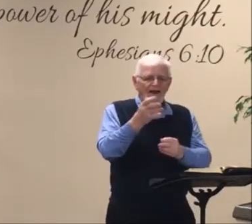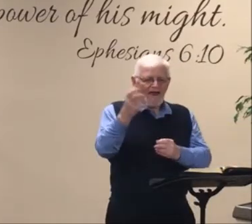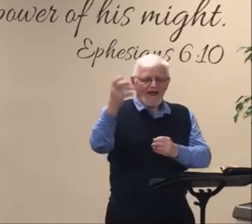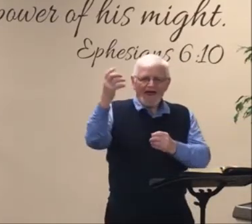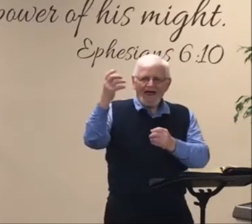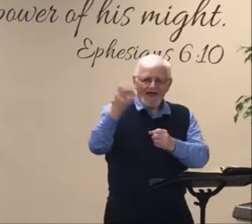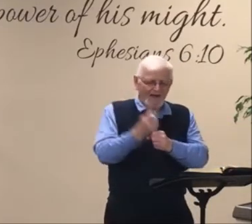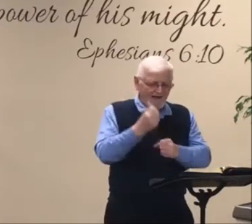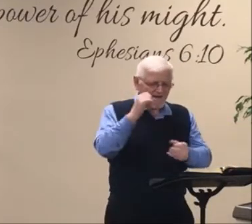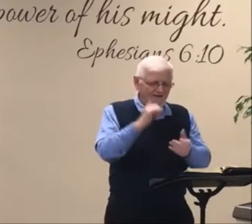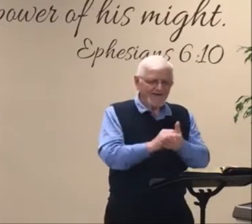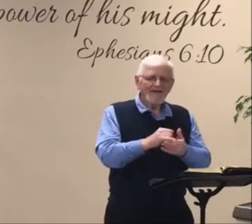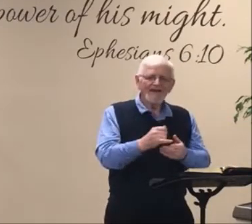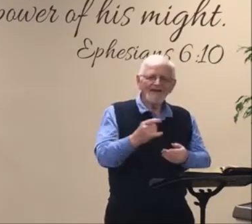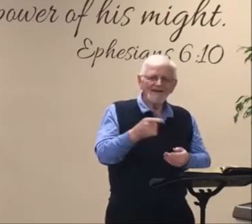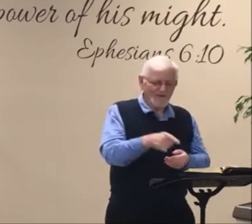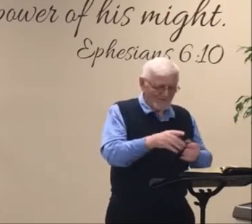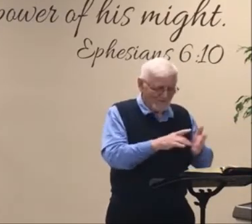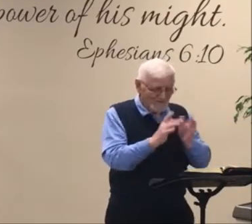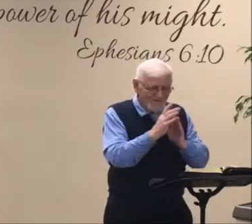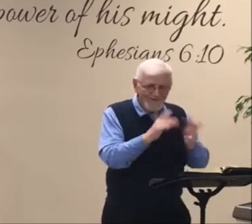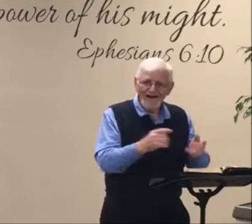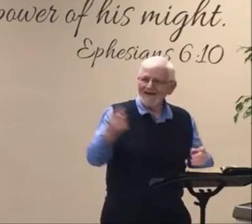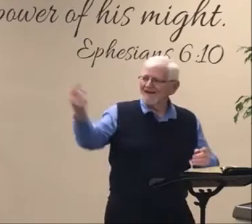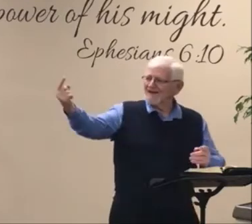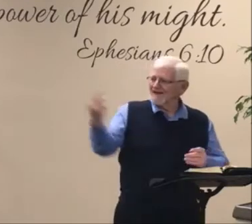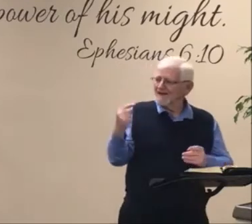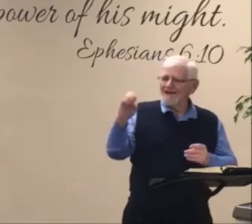there? Esau's coming. I'm going to die.